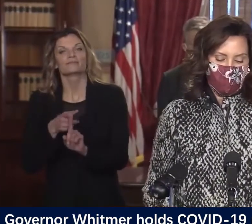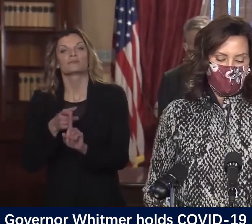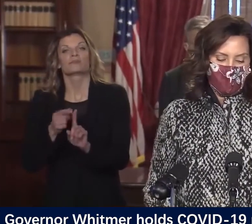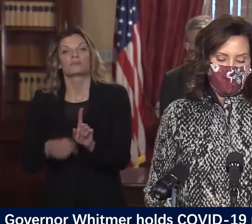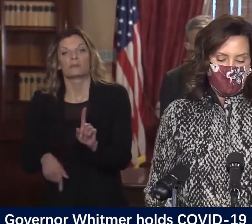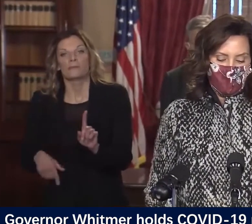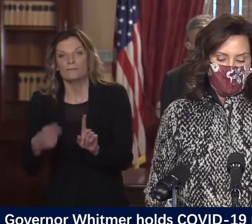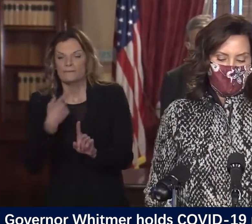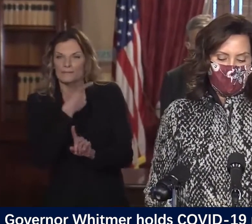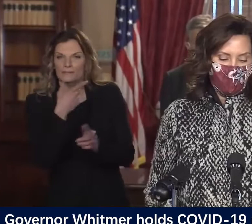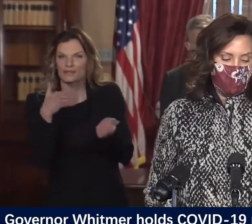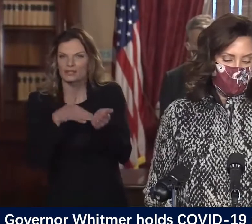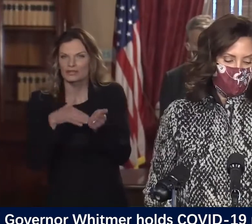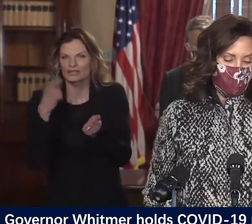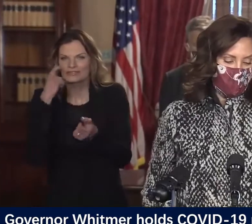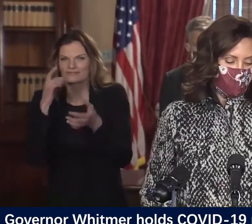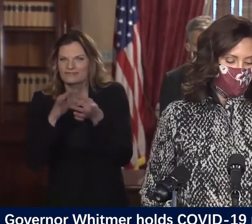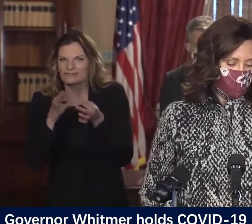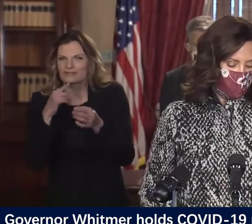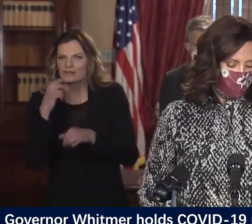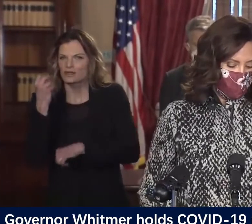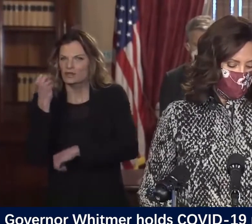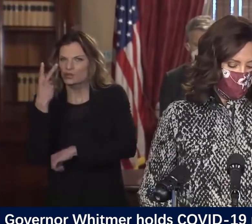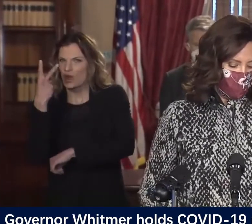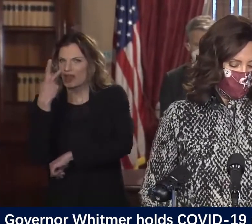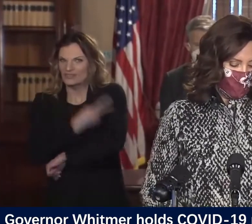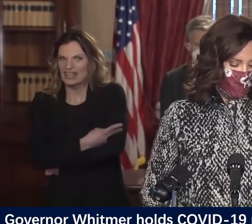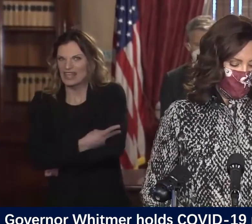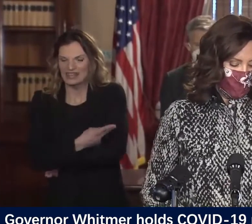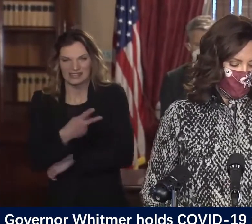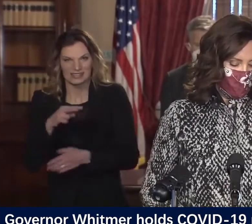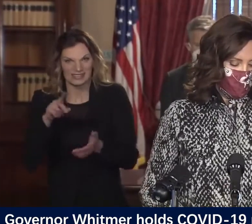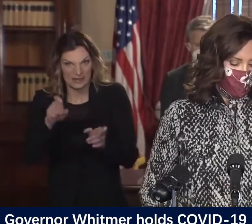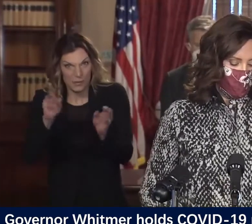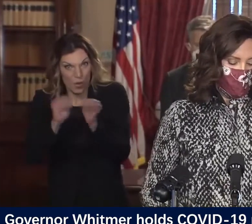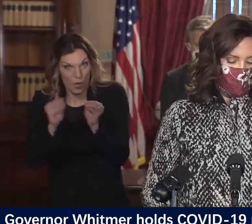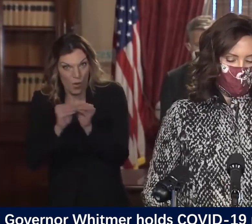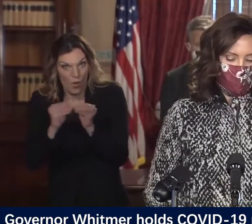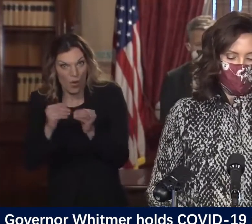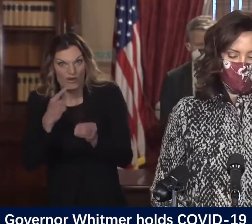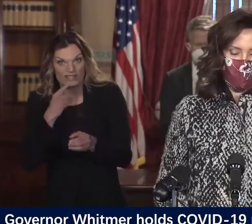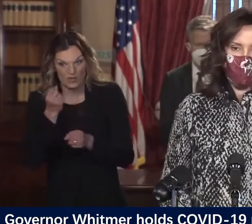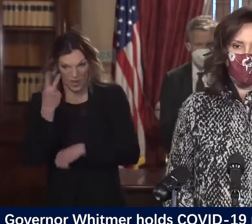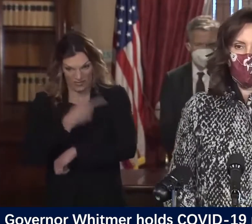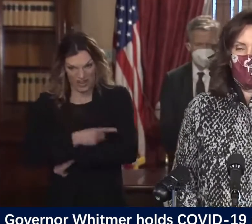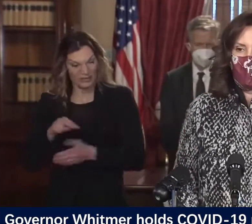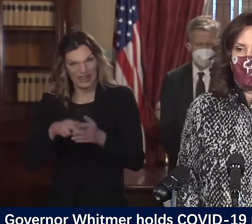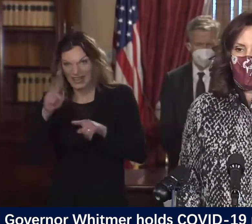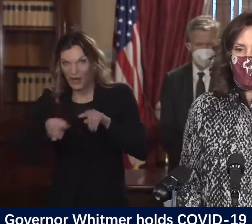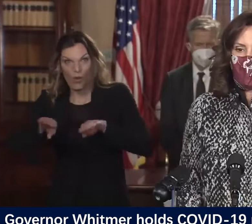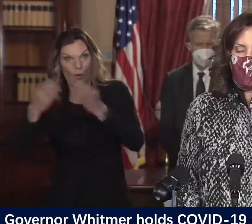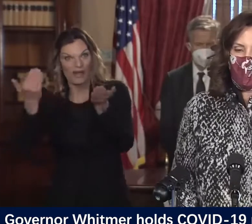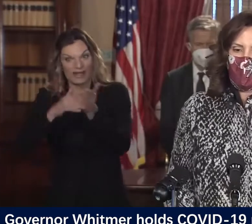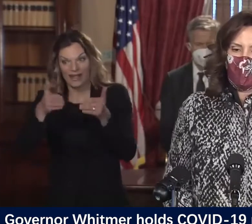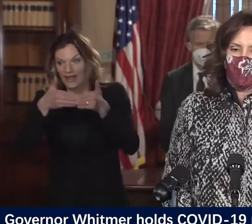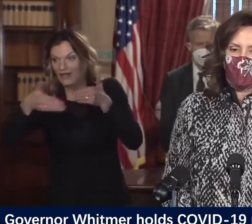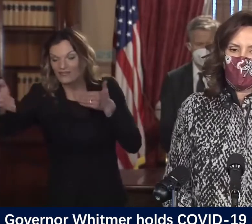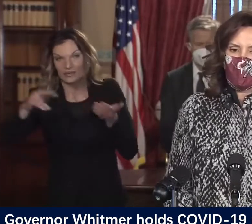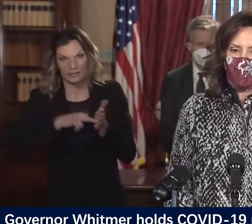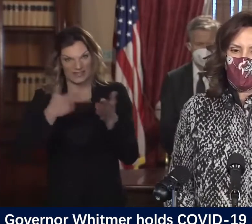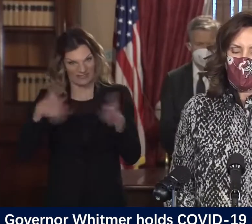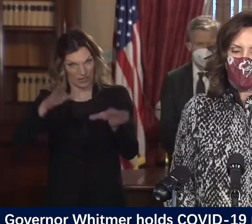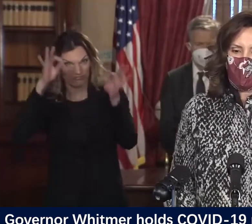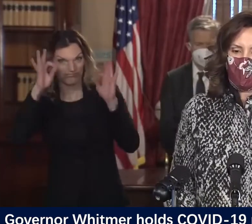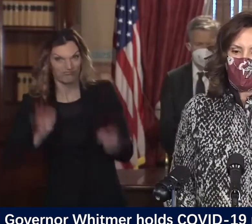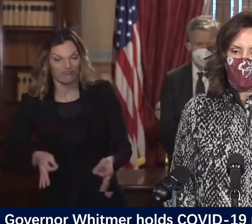I just heard the doctor talking about that 12 days won't be enough to reopen some of these things either. I mean, are we already to that point that